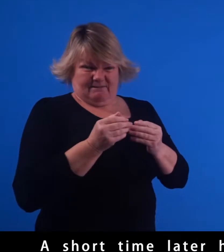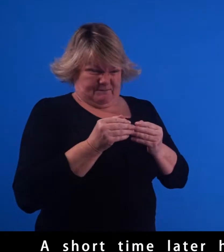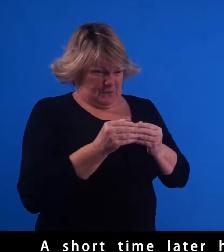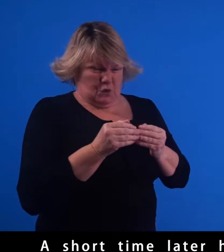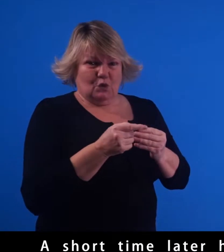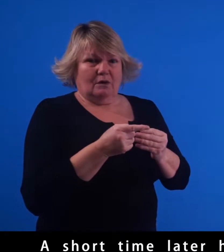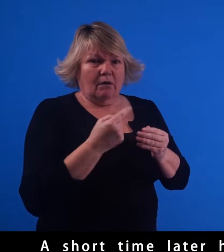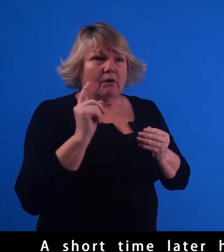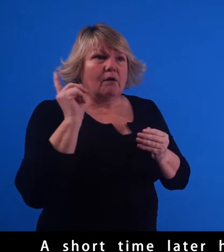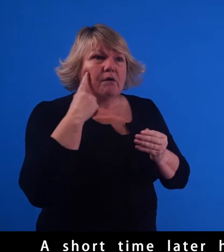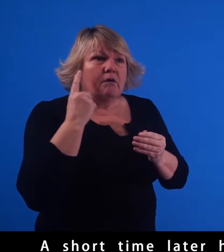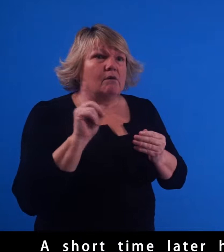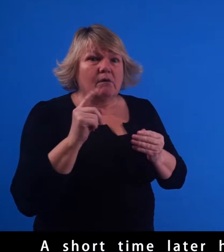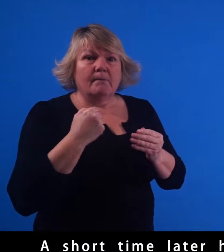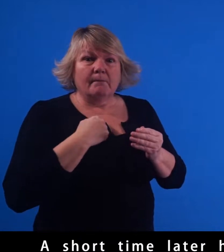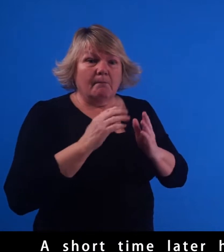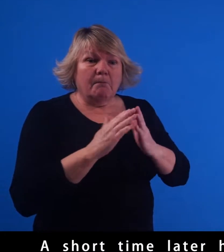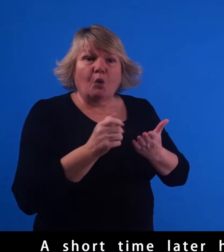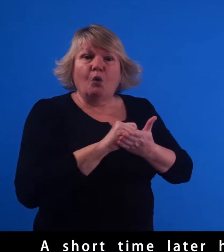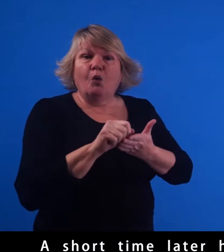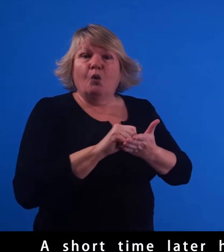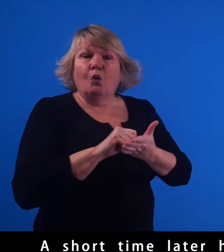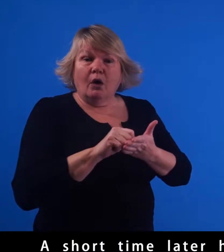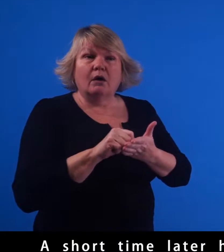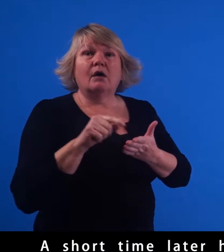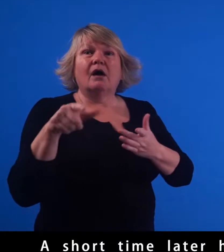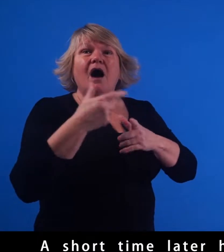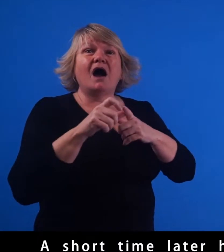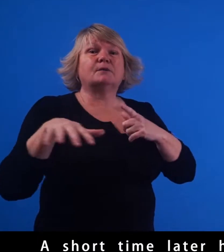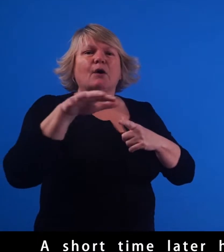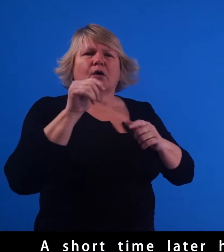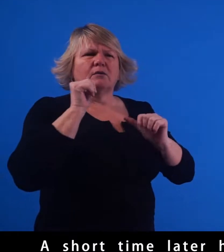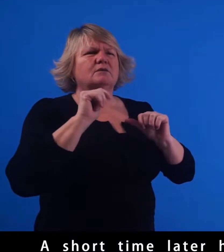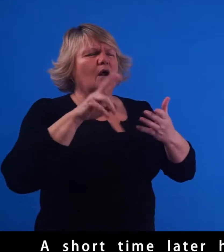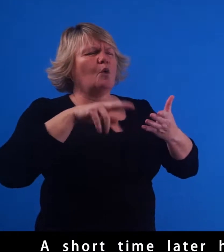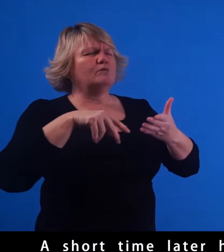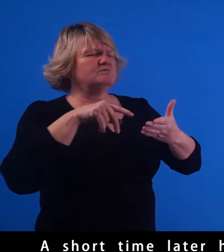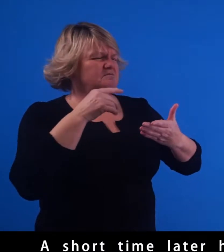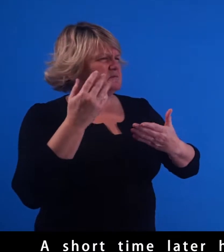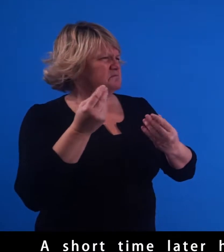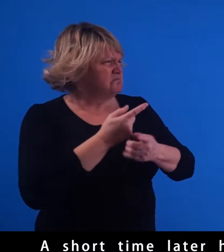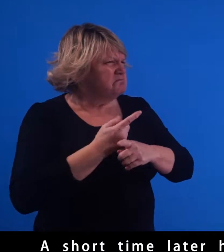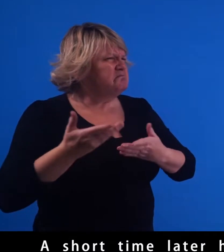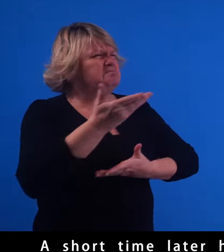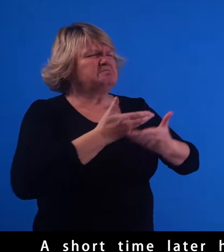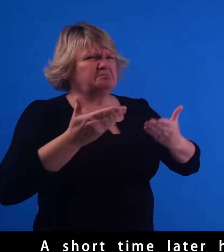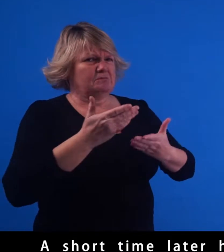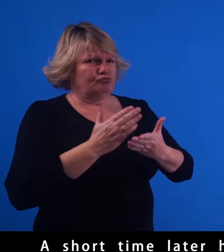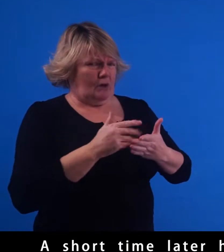A short time later, he learnt that his book had been well received by literary critics in Edinburgh.